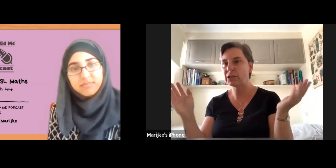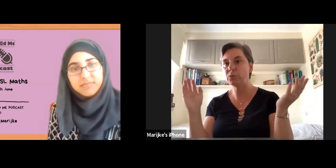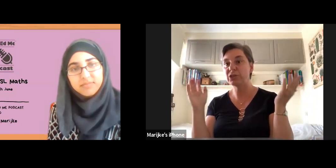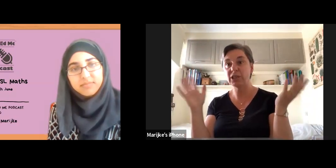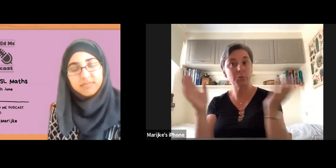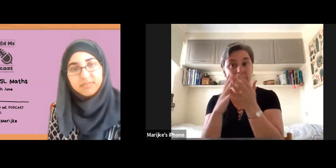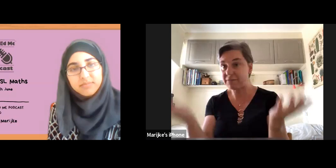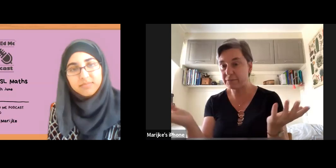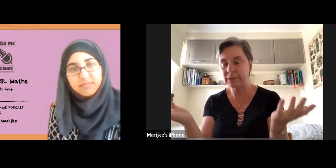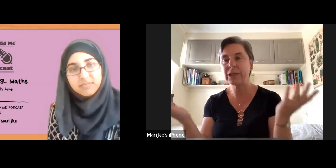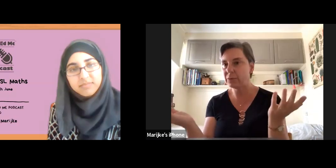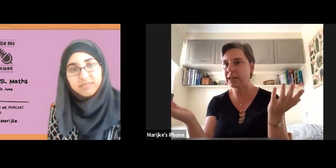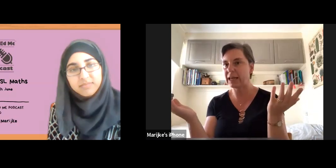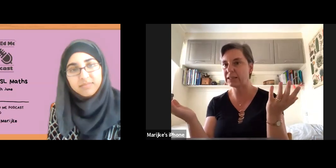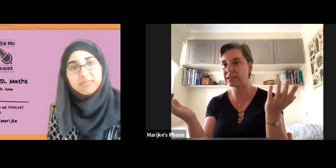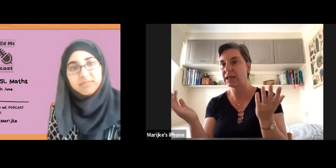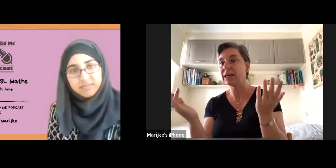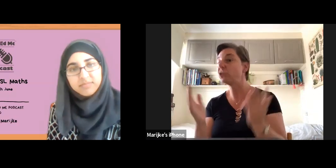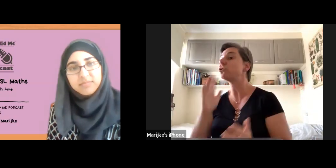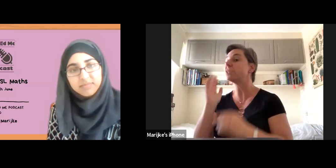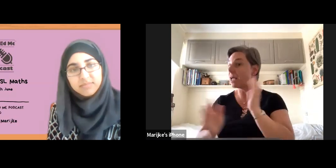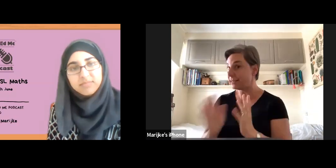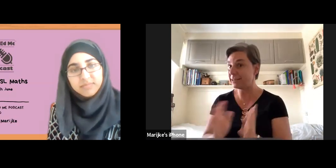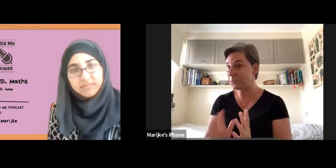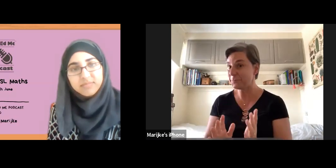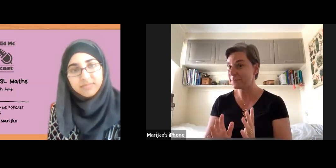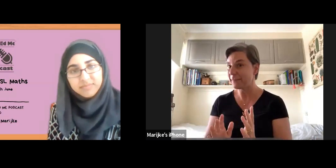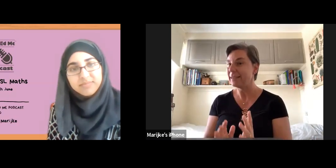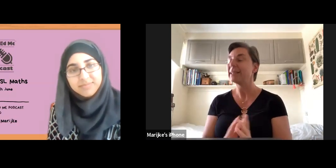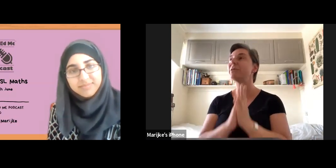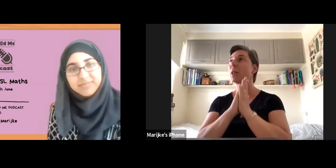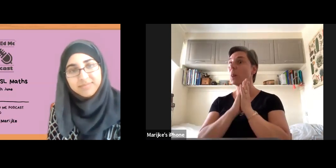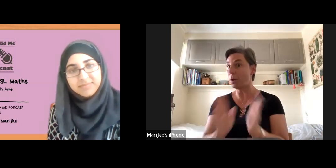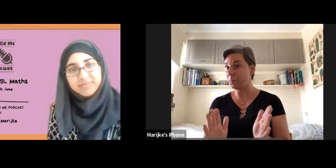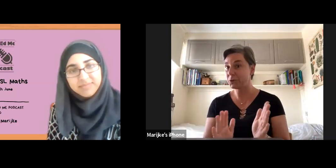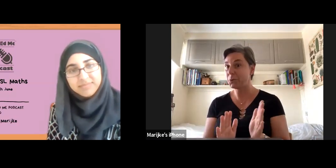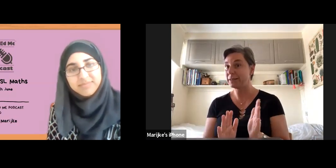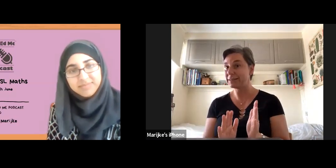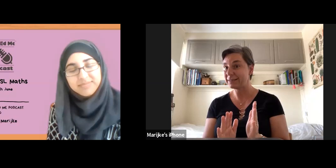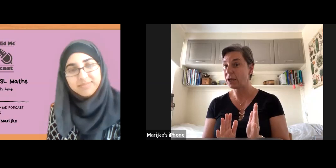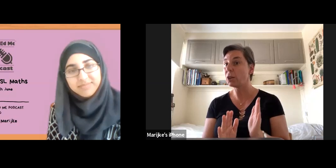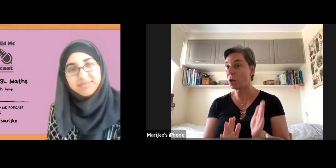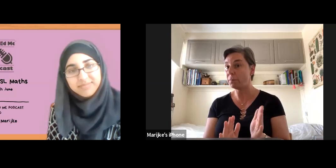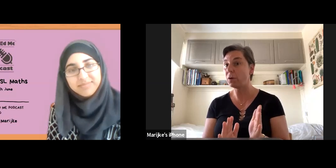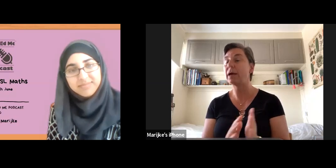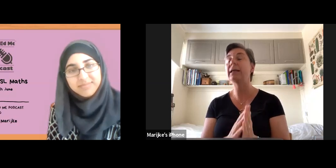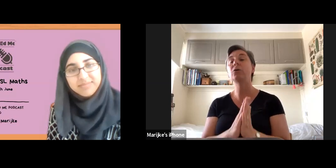you would teach with your hearing kids and just signing them. There is a lot more to it, a lot more, and it goes a